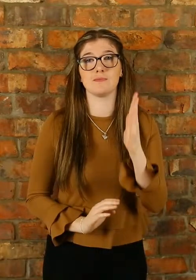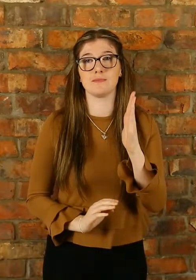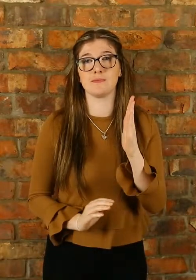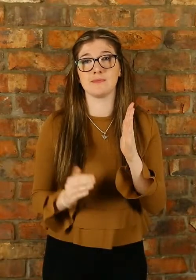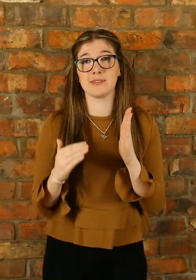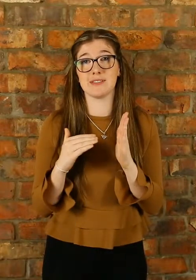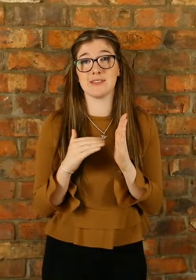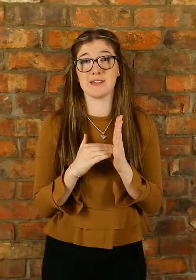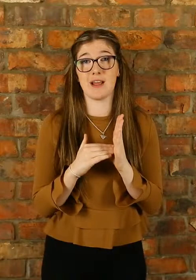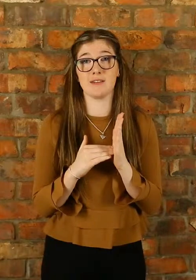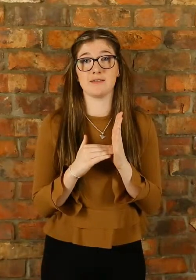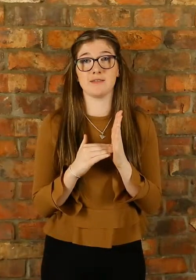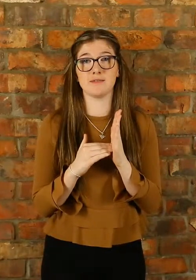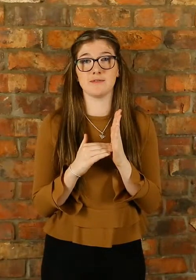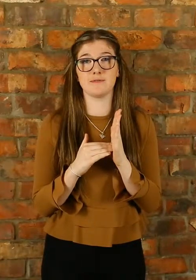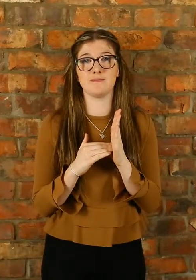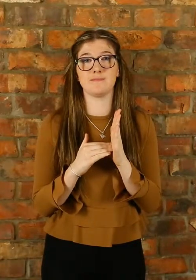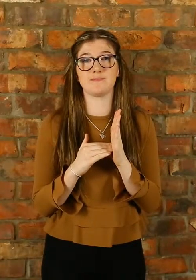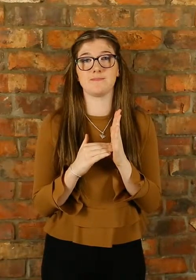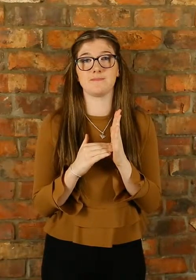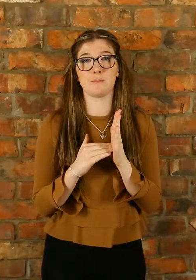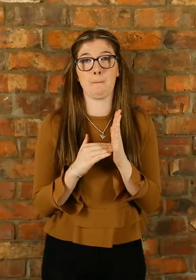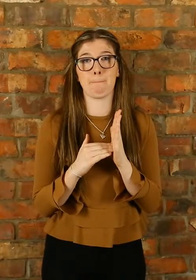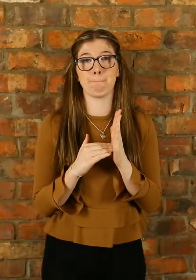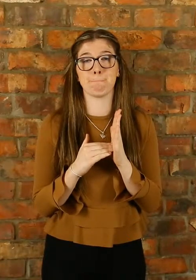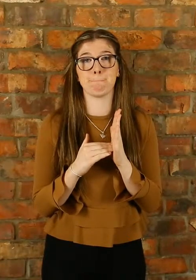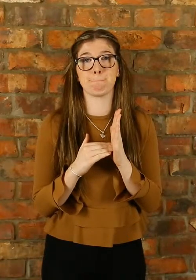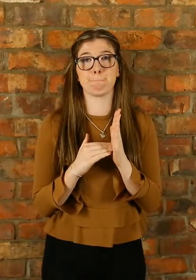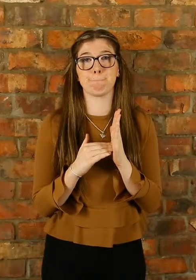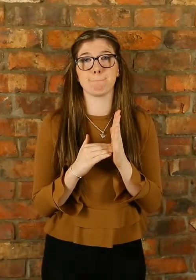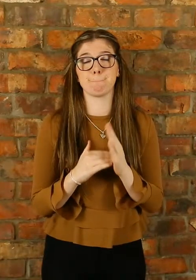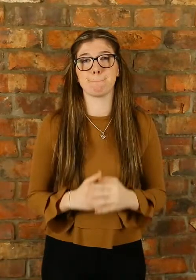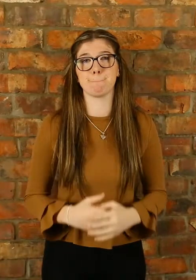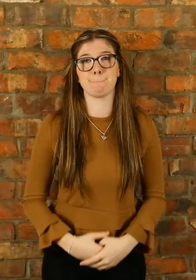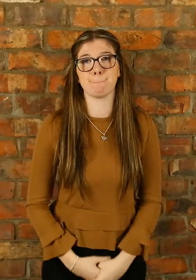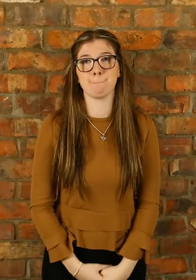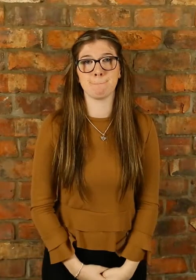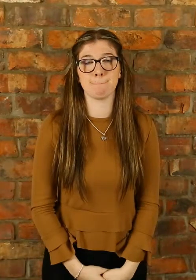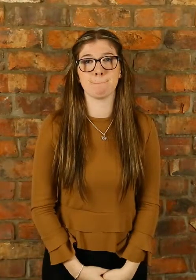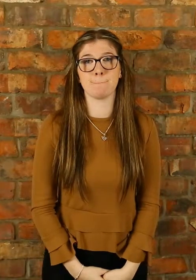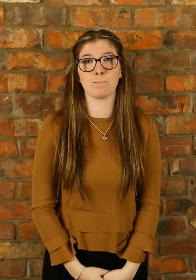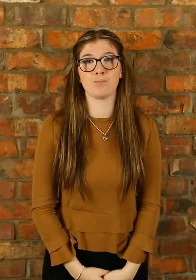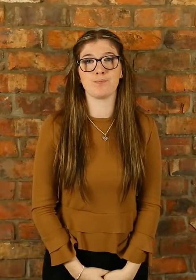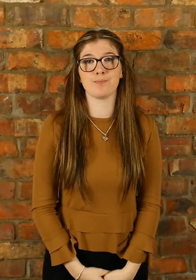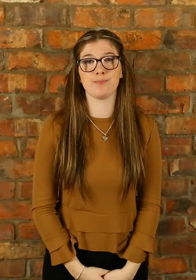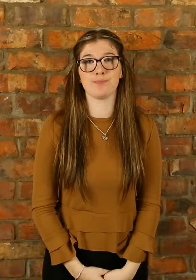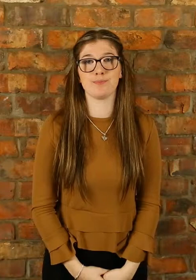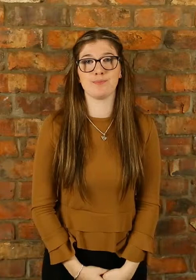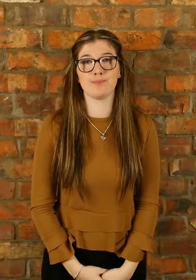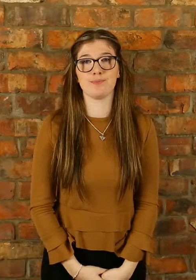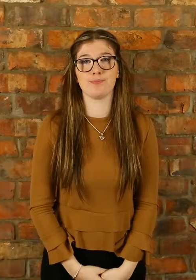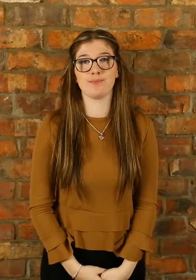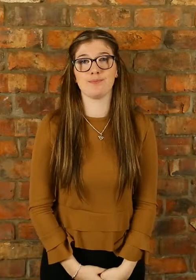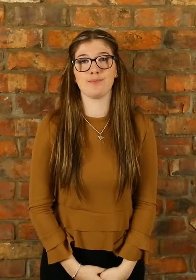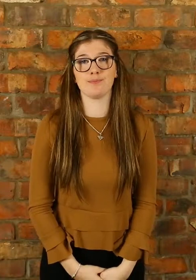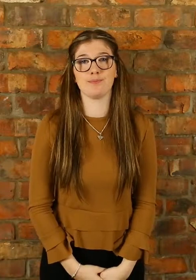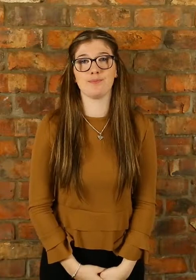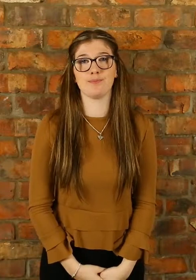And finally, Z. This is the hand shape for Z. So flat palm pointing to